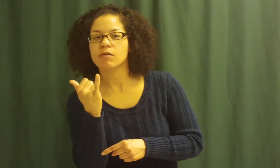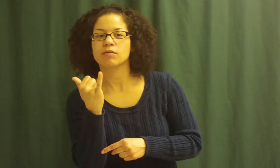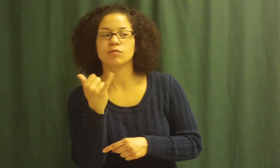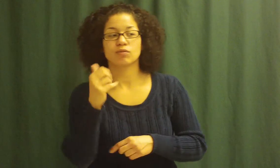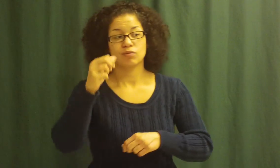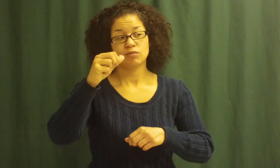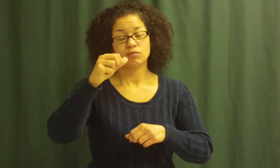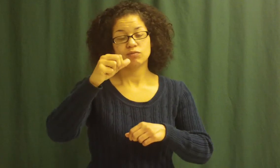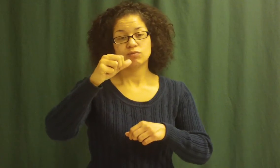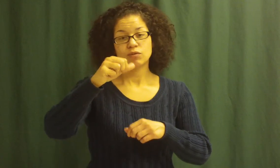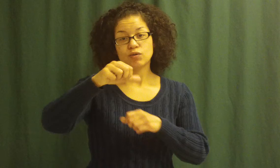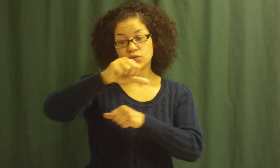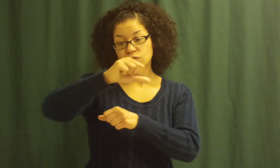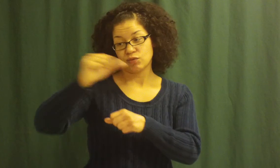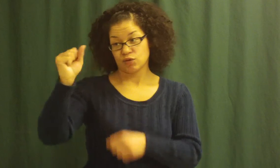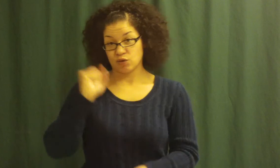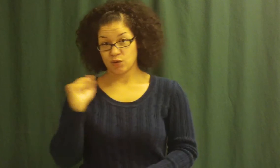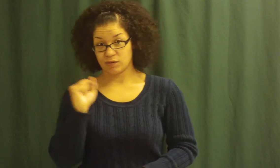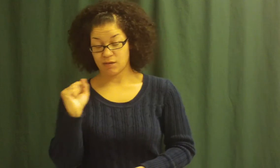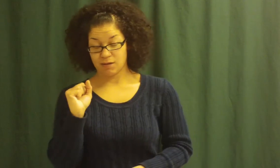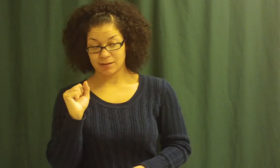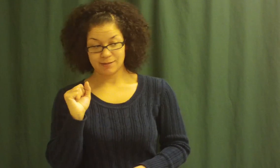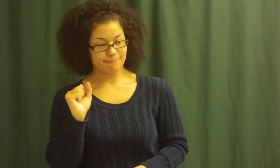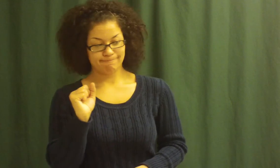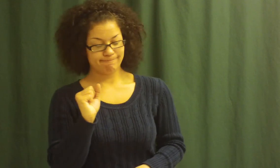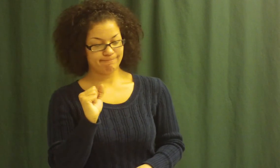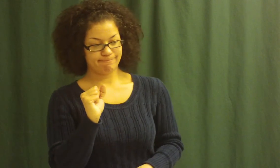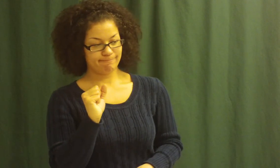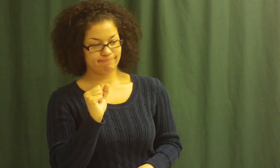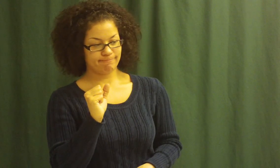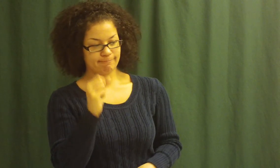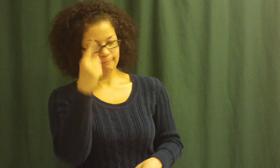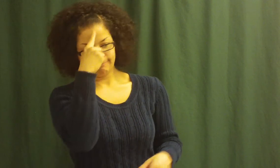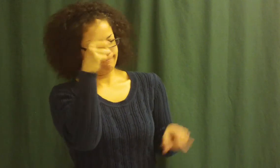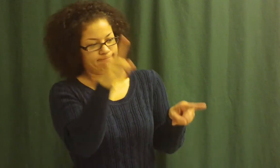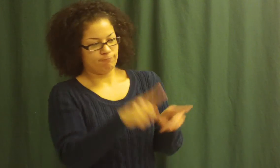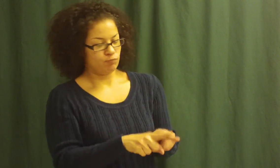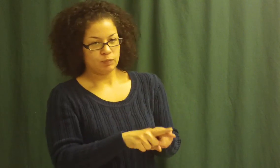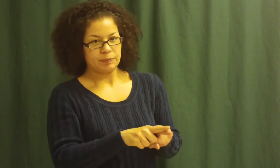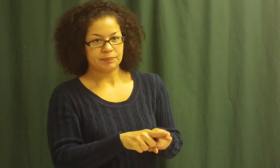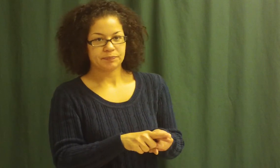Conflict theory focuses on how values differ between groups within a culture.